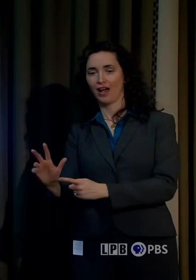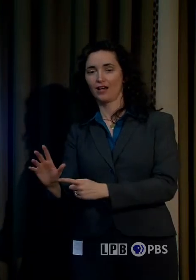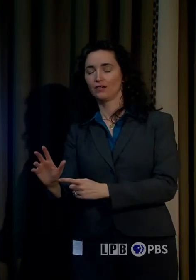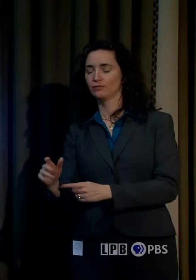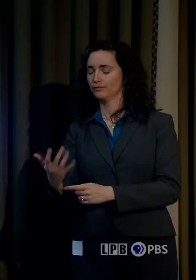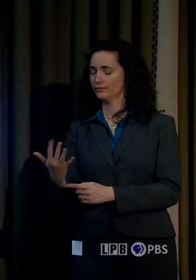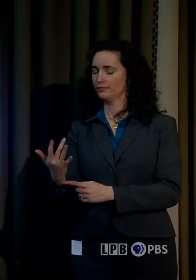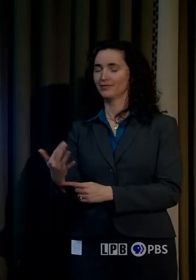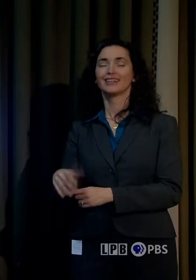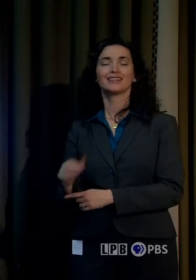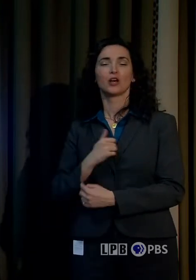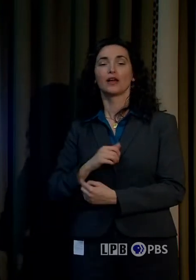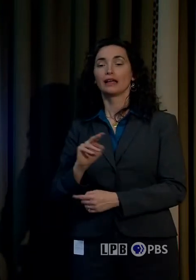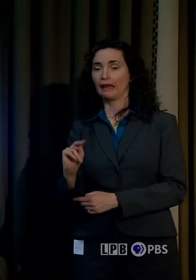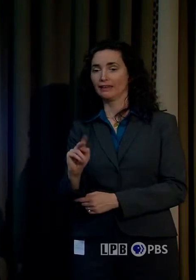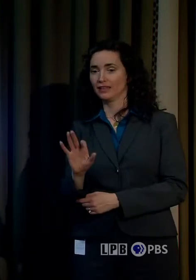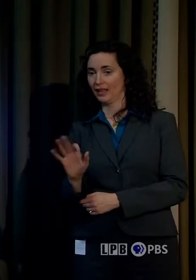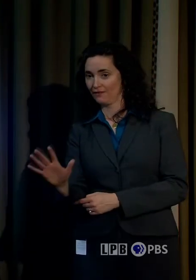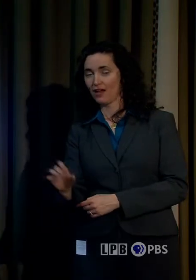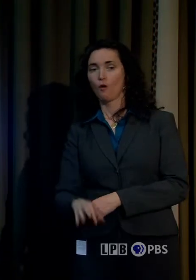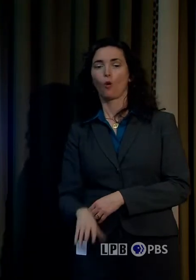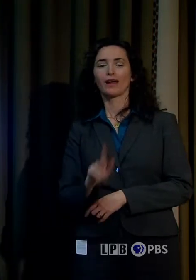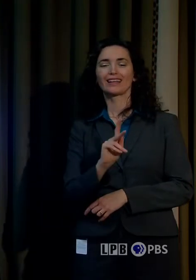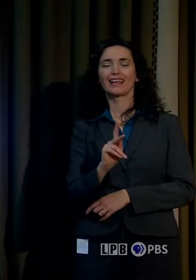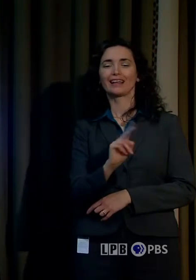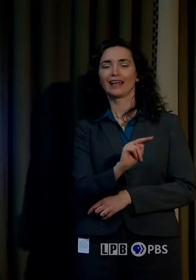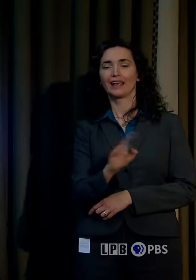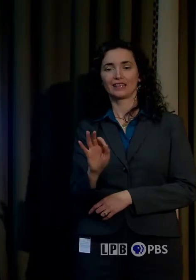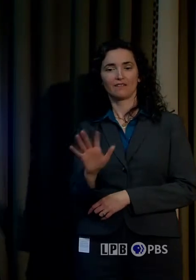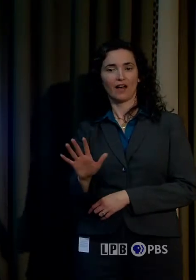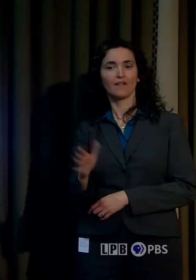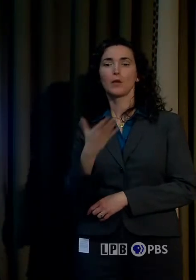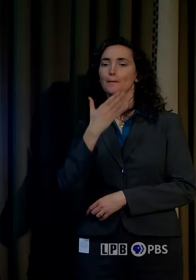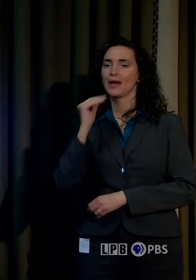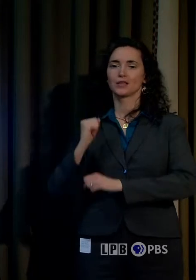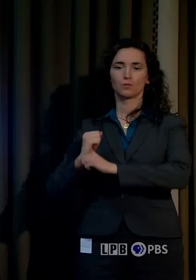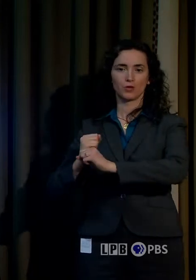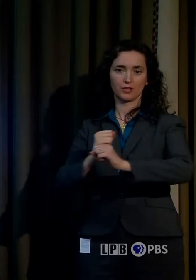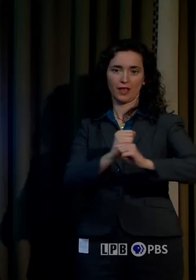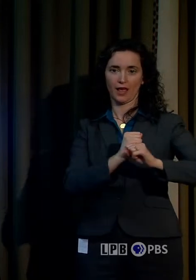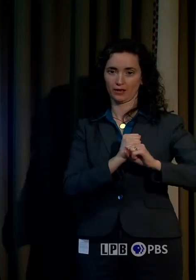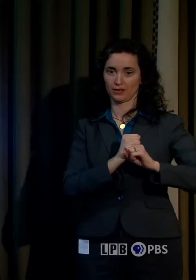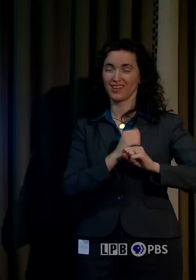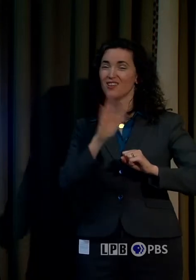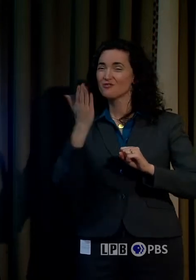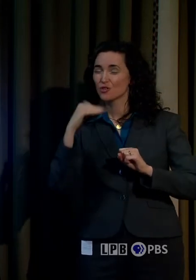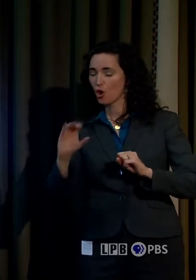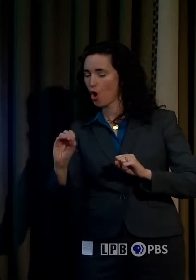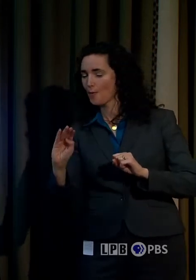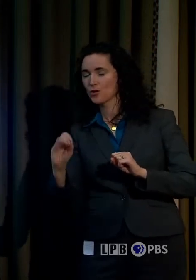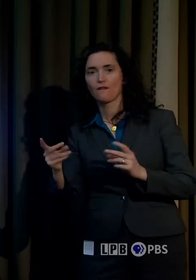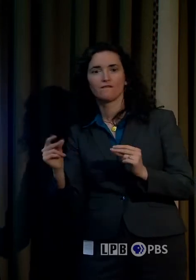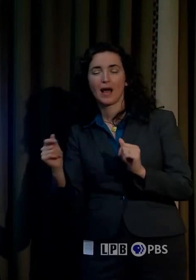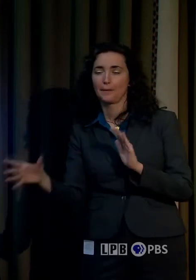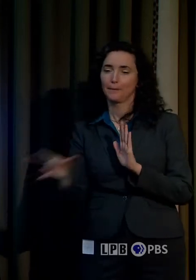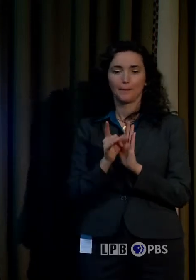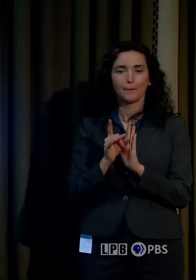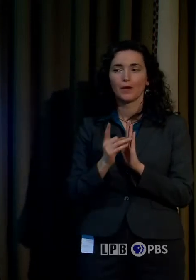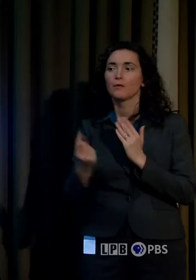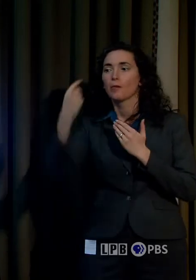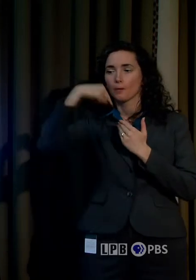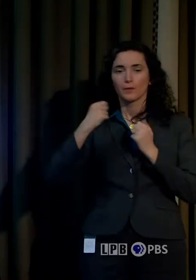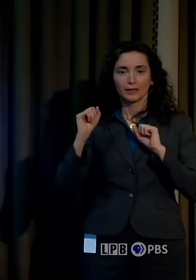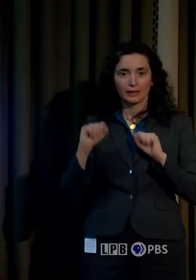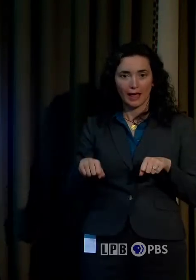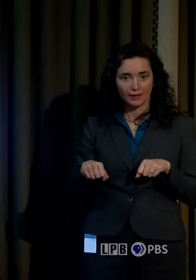KN95, those masks provide the highest degree of protection. And again, because Omicron has proven to be so transmissible, I think the importance of